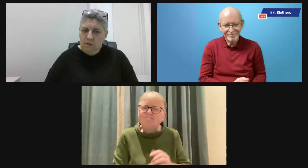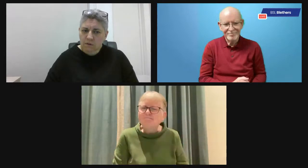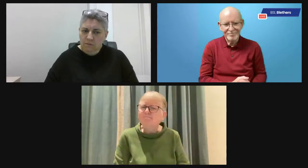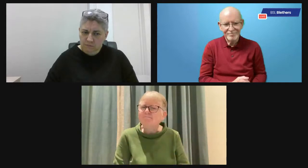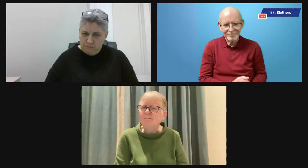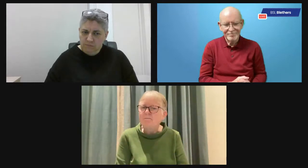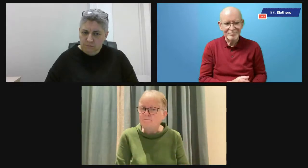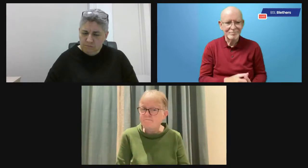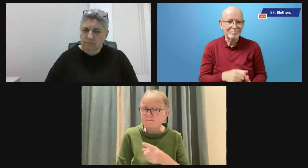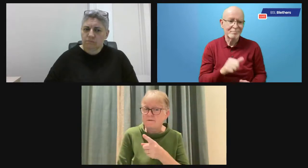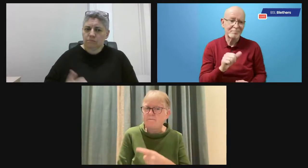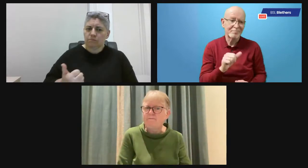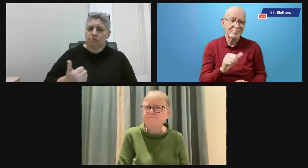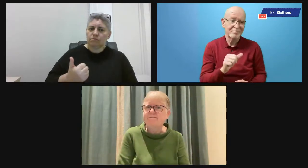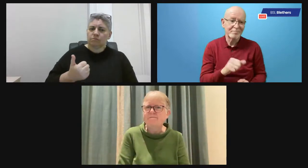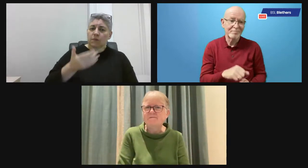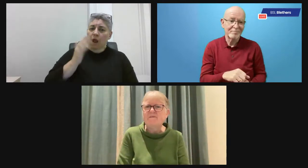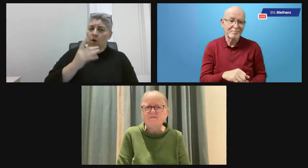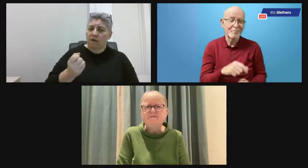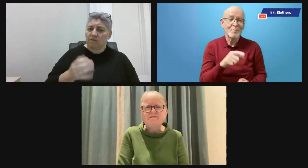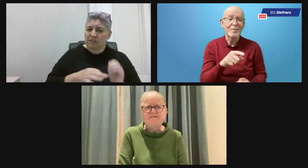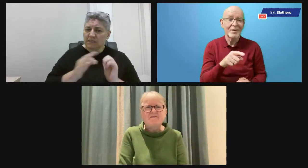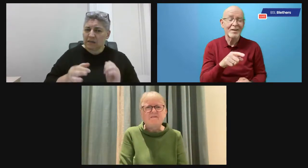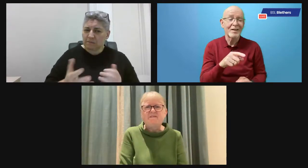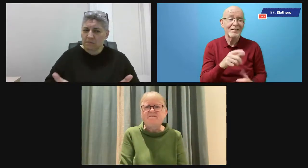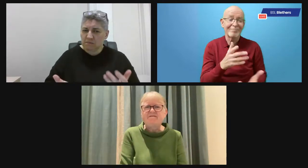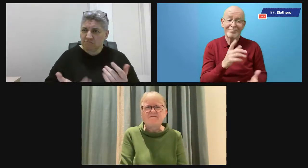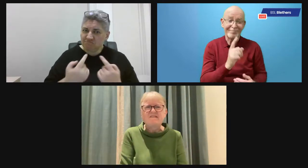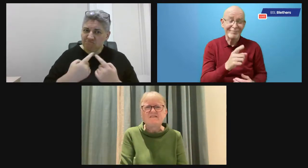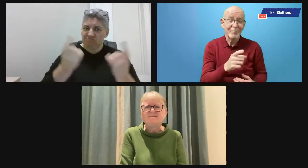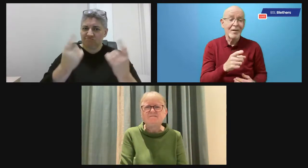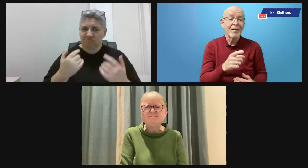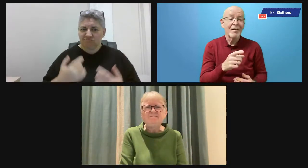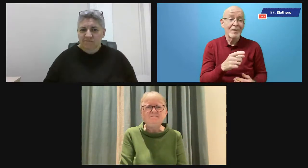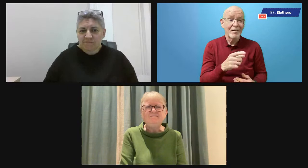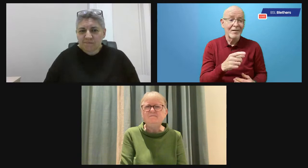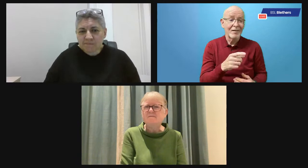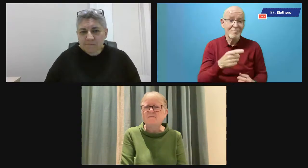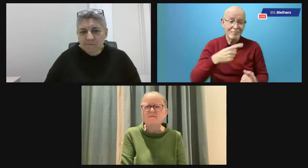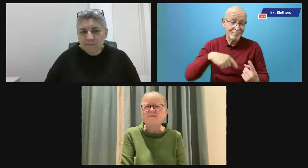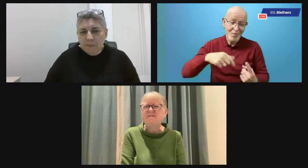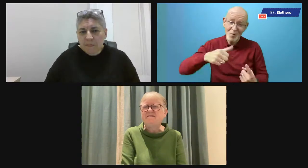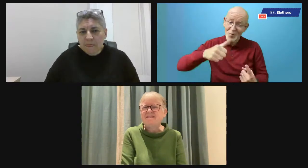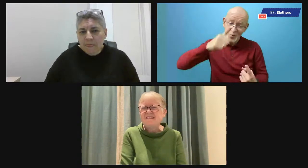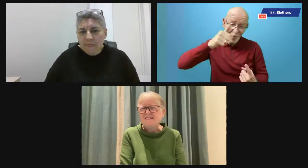to follow, and we can give you lots of ideas. Clark.